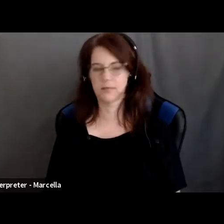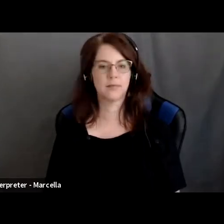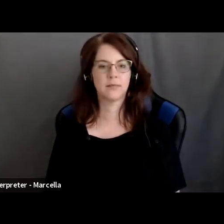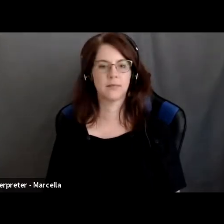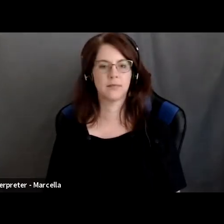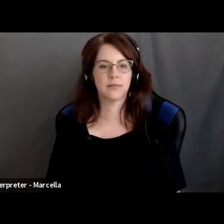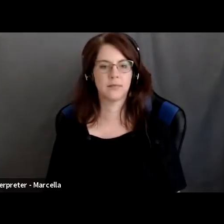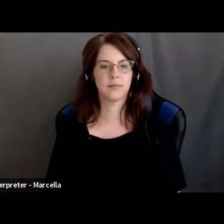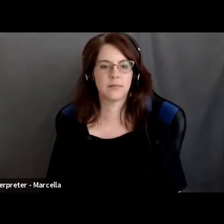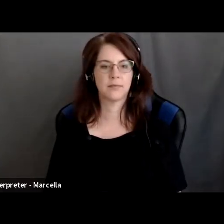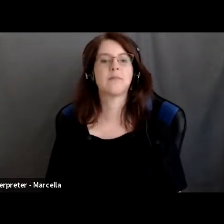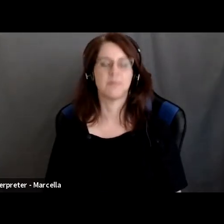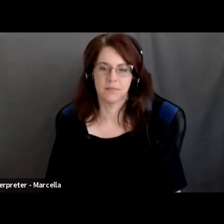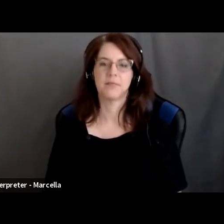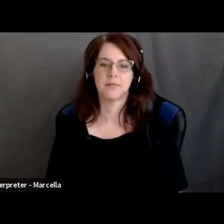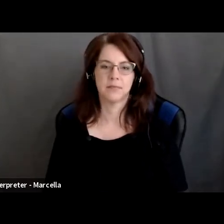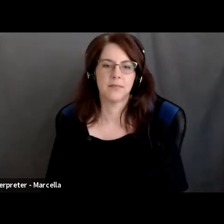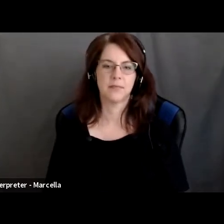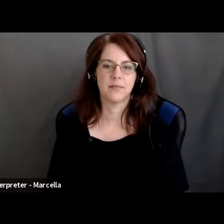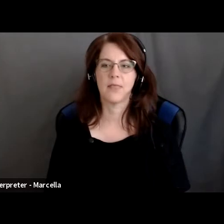Maybe it's the voice.